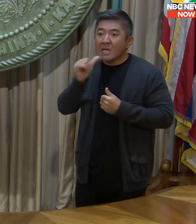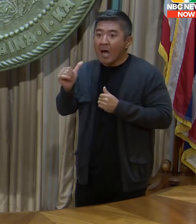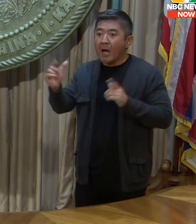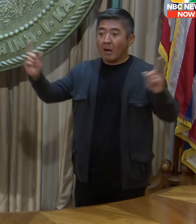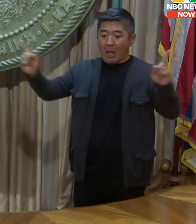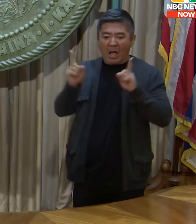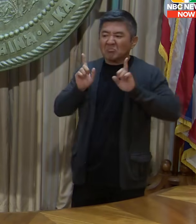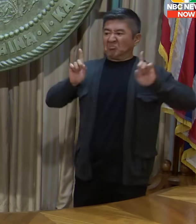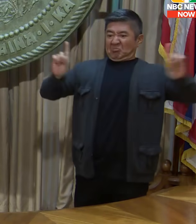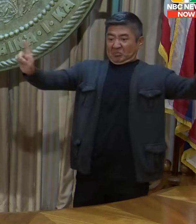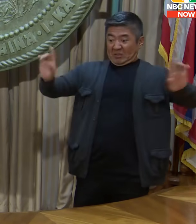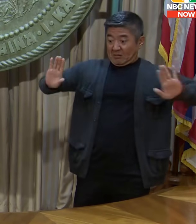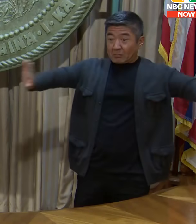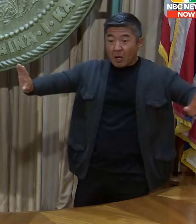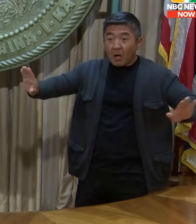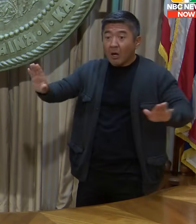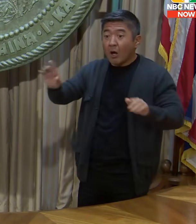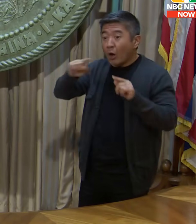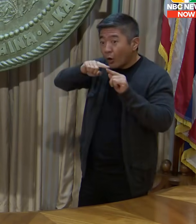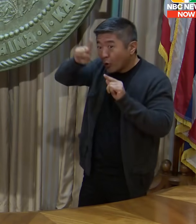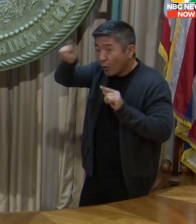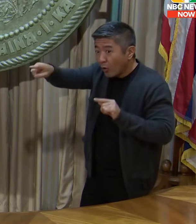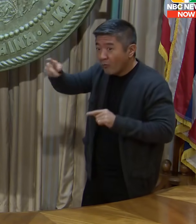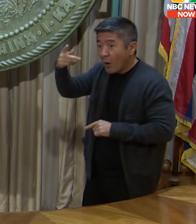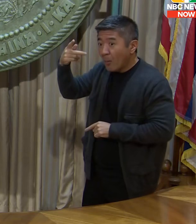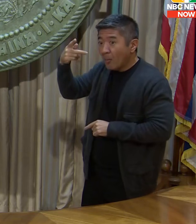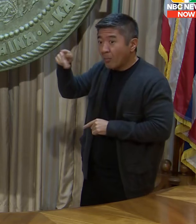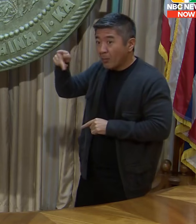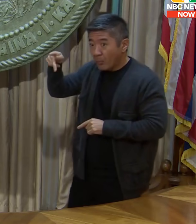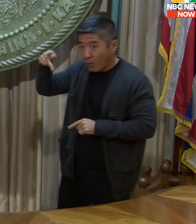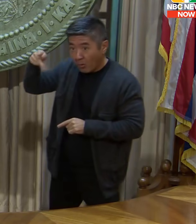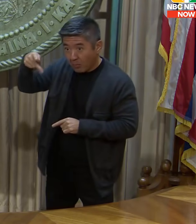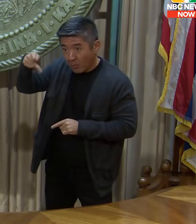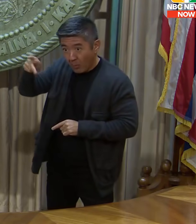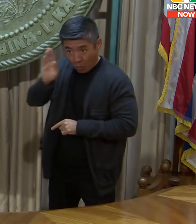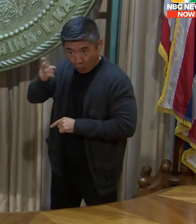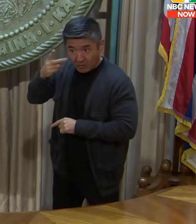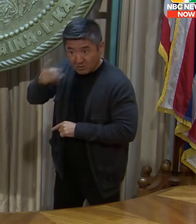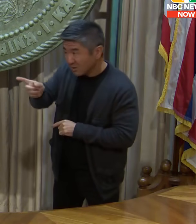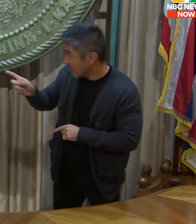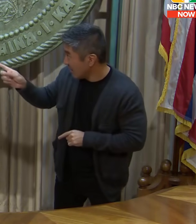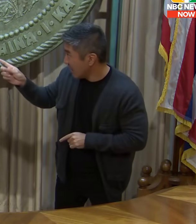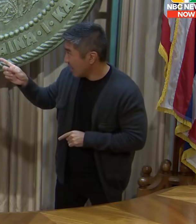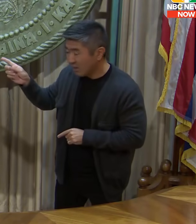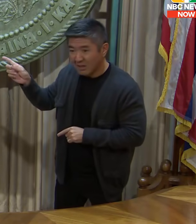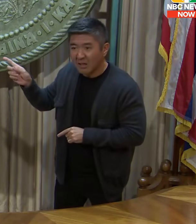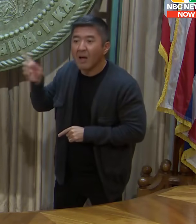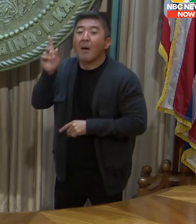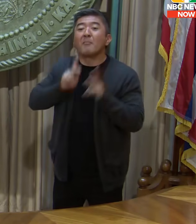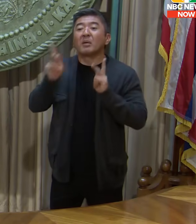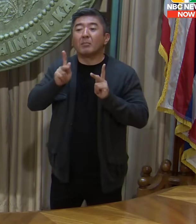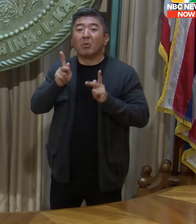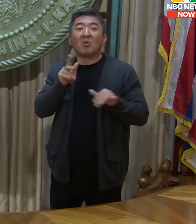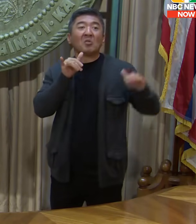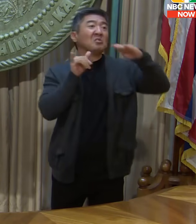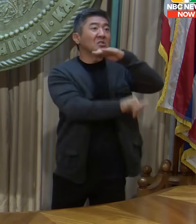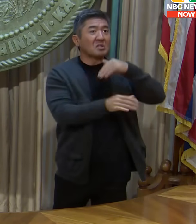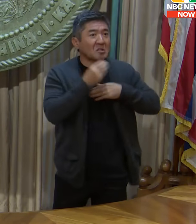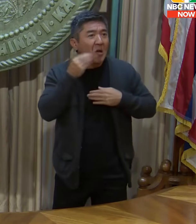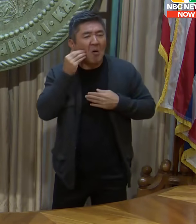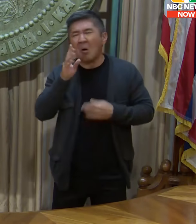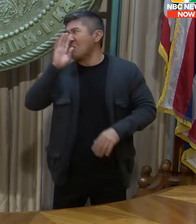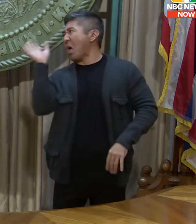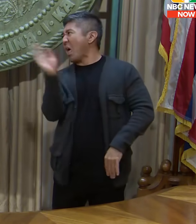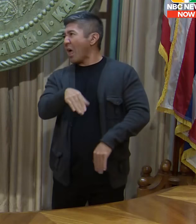home, you will see a curve that looks like this purple line up above. That is if people ignore the home quarantine. And now I want to show you